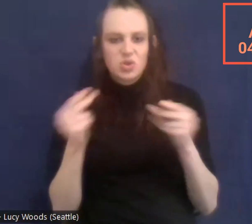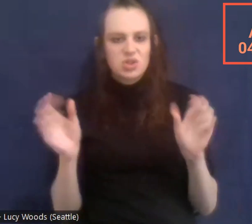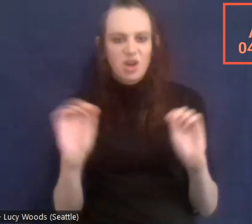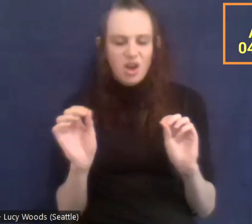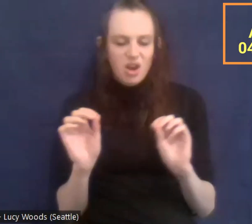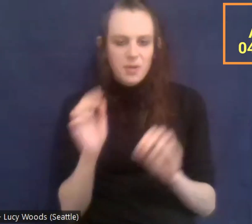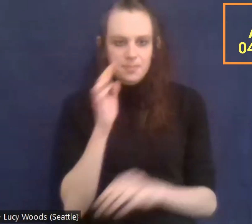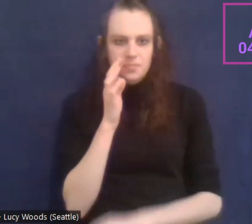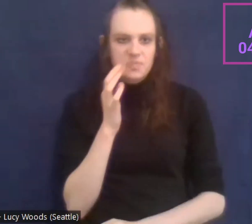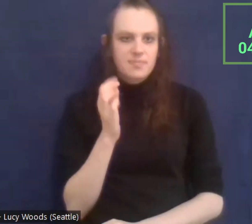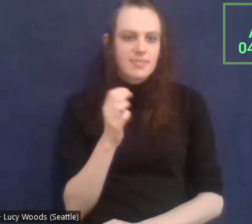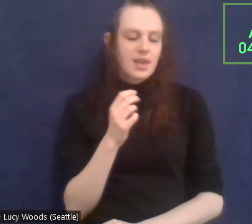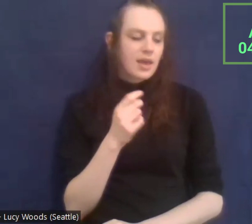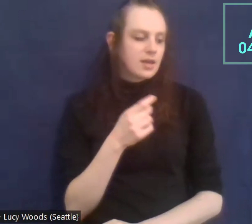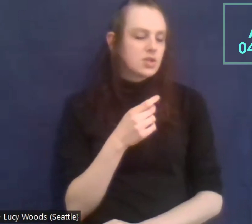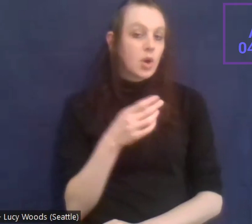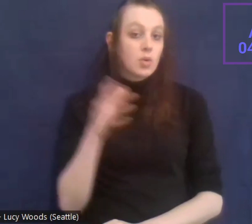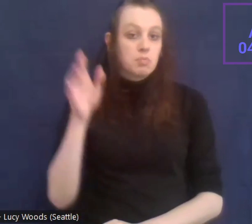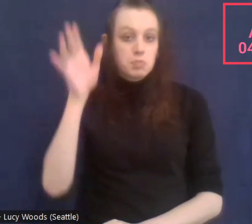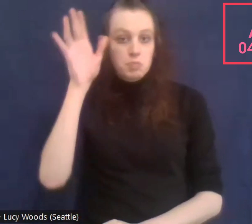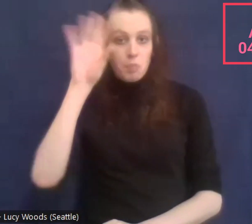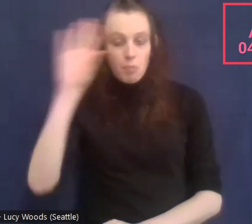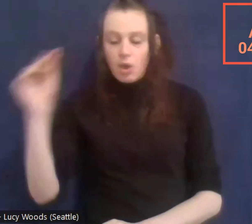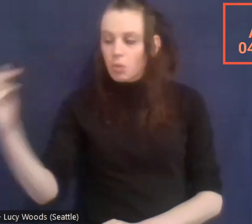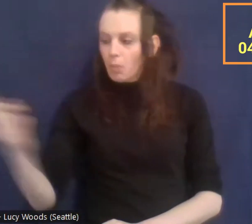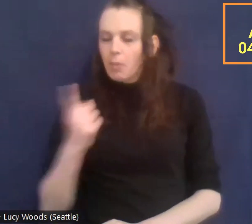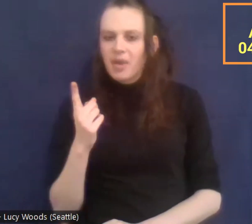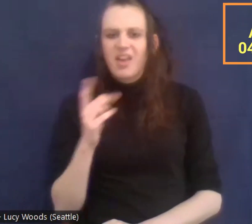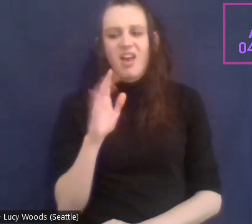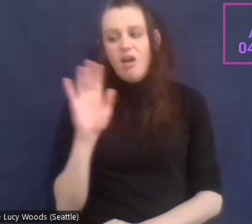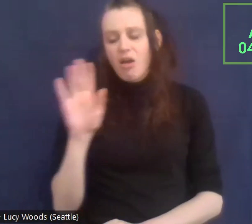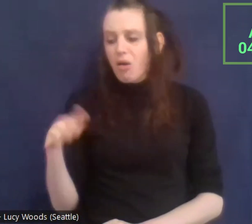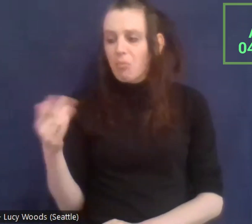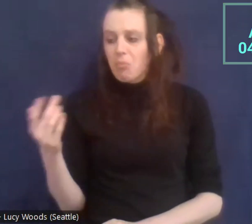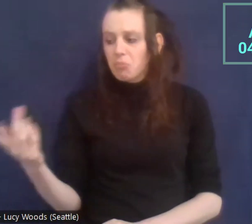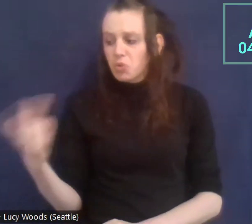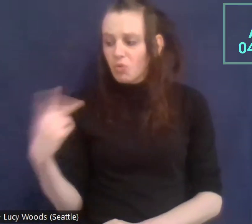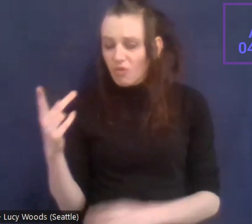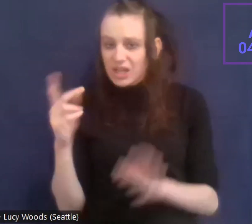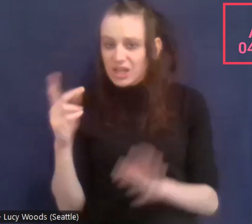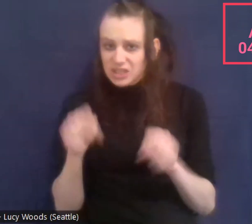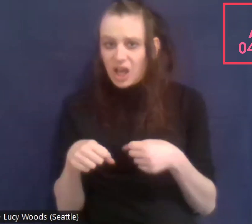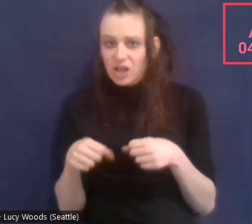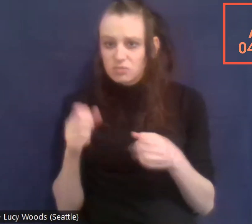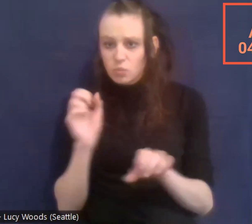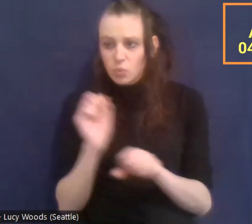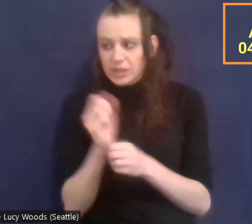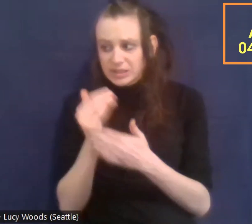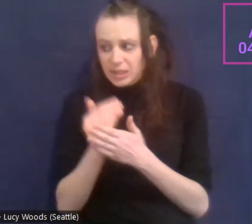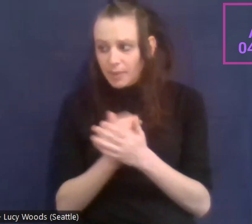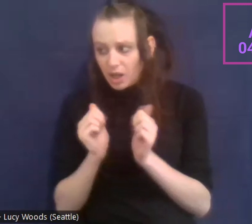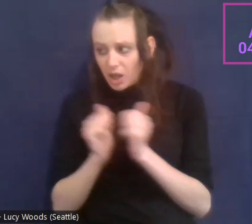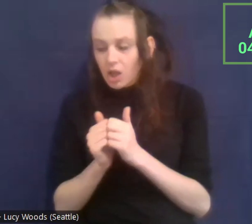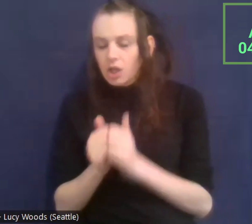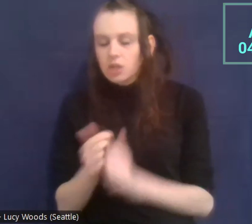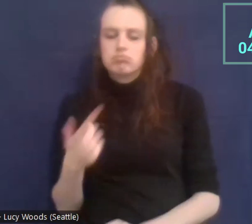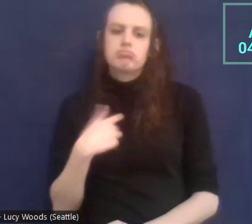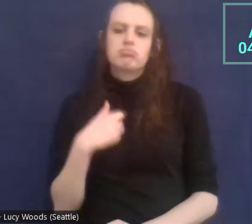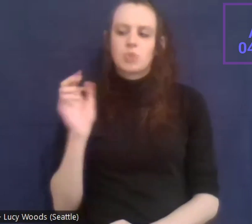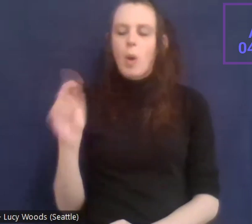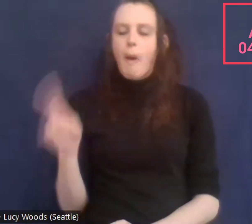around. Why don't we get into these steps?" And then after about a week of harassing me, I was like, "Okay, let's do that." I would run into YPA at this